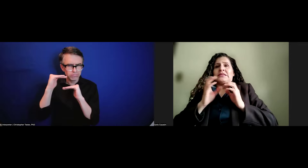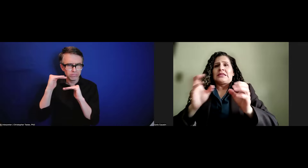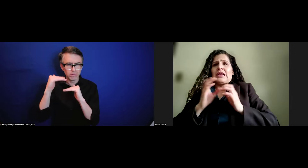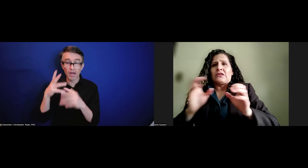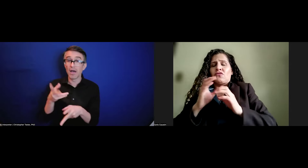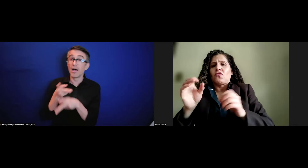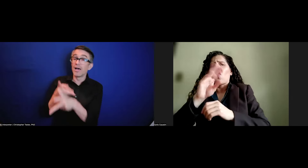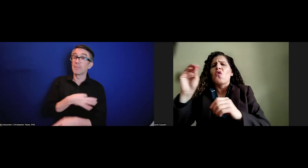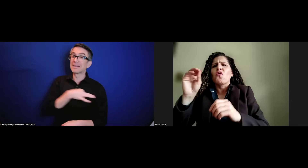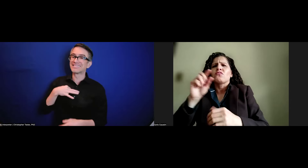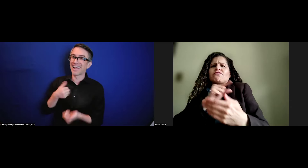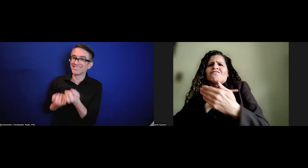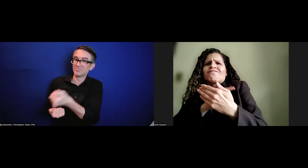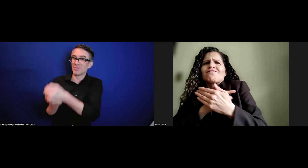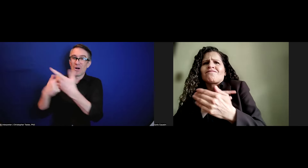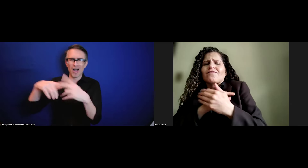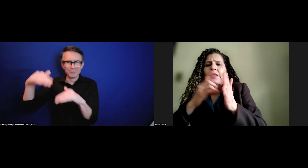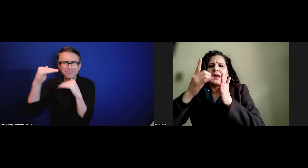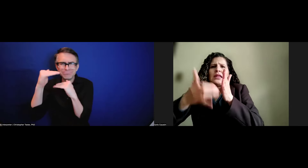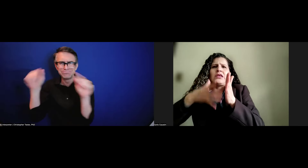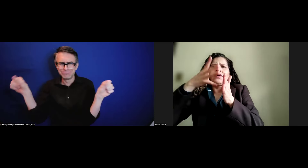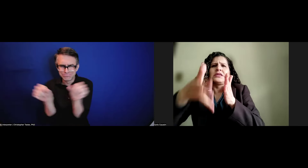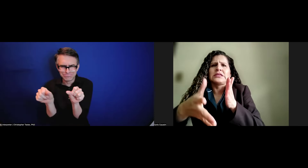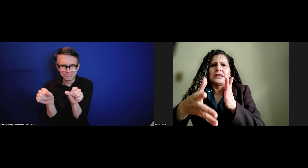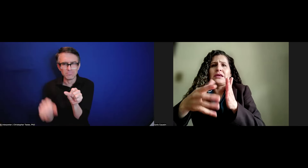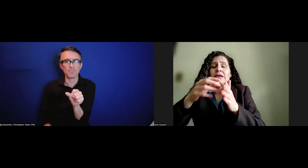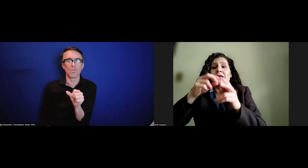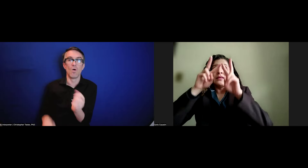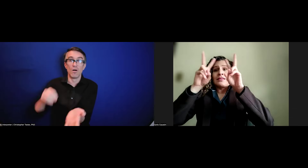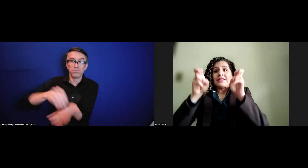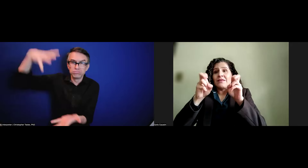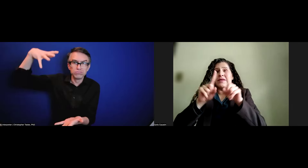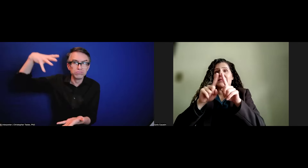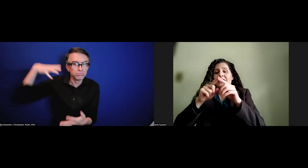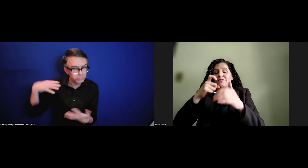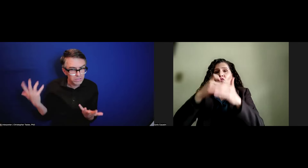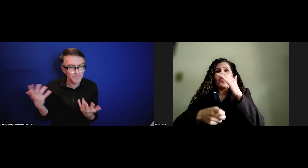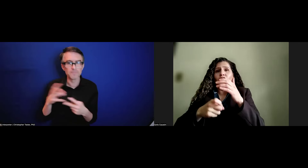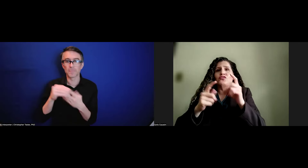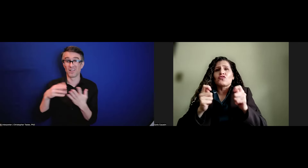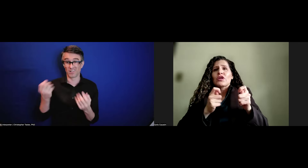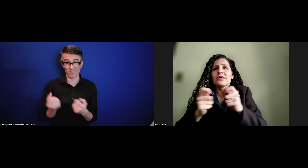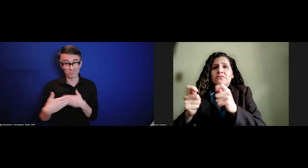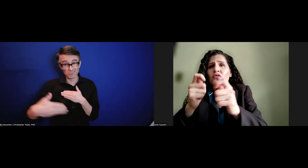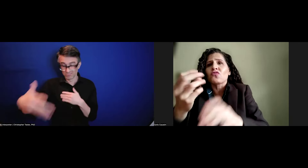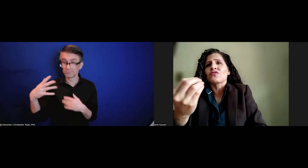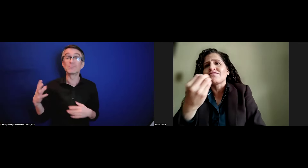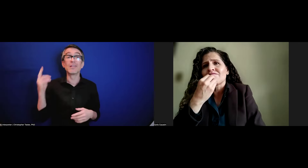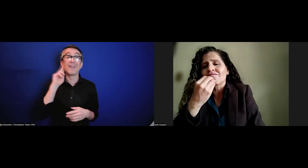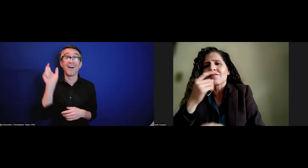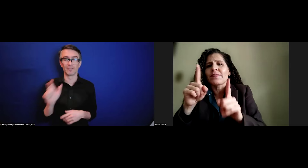evitan por What do eso they ir have a to un pay at sistema de sometimes to salud. do and access the health No service? existe That is capacitación en why lengua they de avoid going señas to a health system.